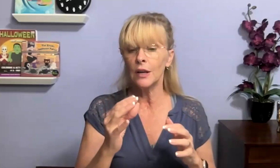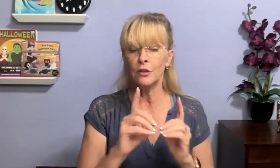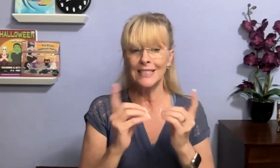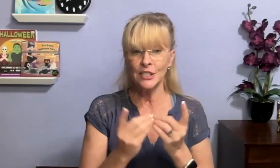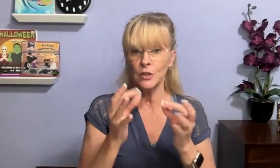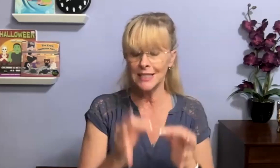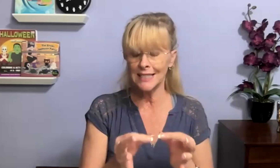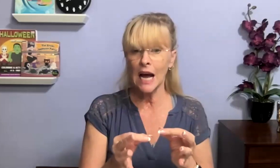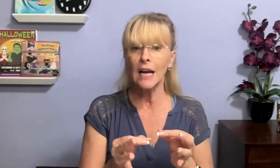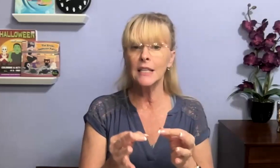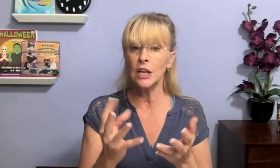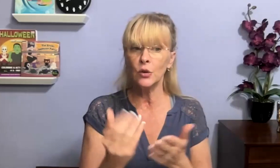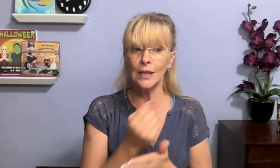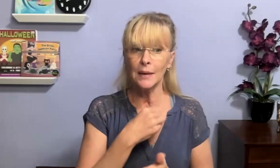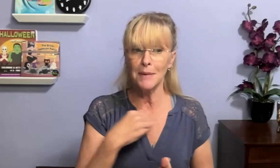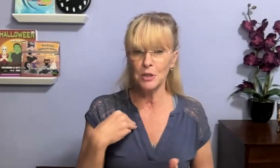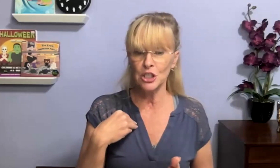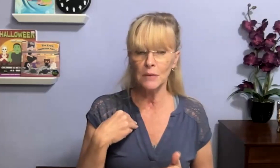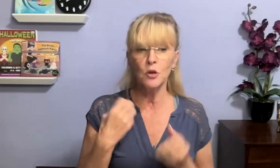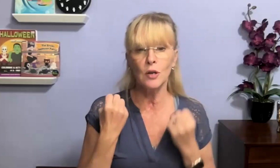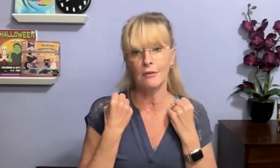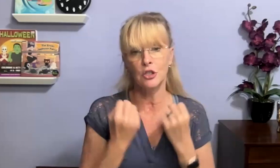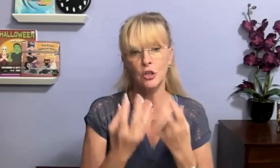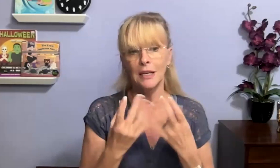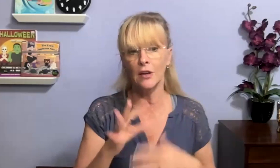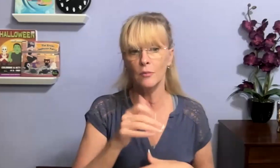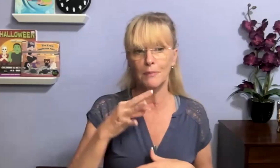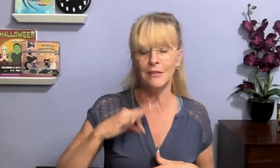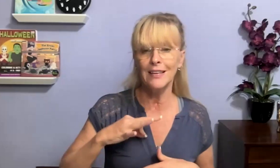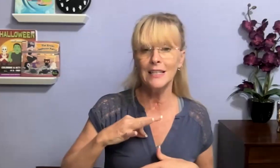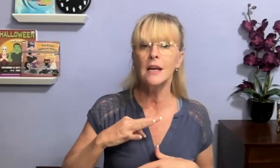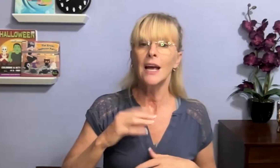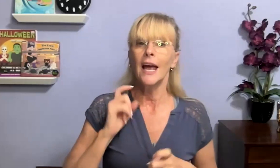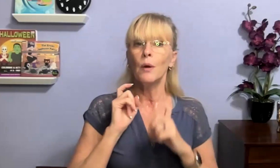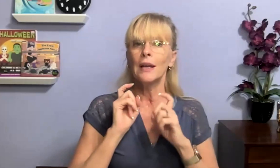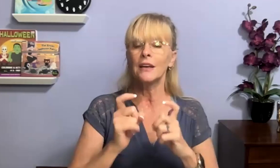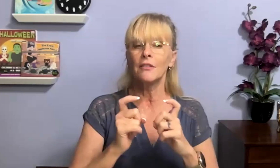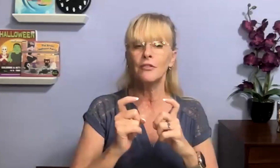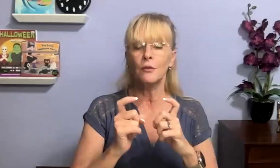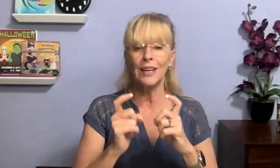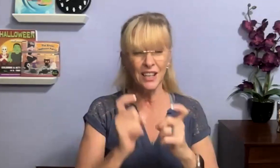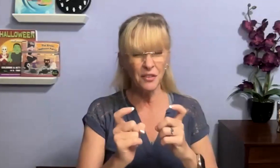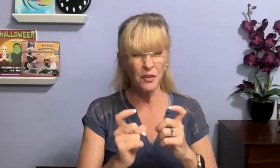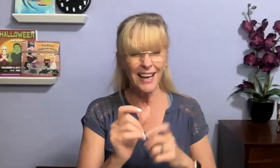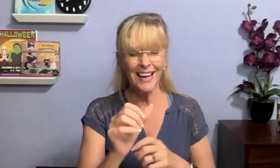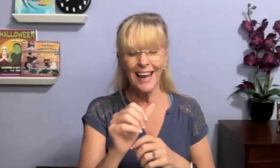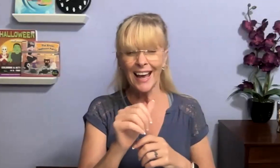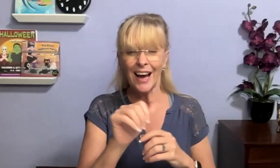your district decides and you get a membership, you're going to have so many other benefits. And we give you like